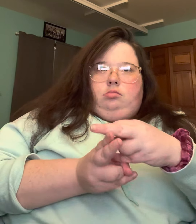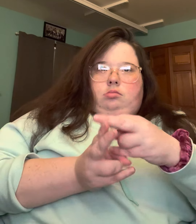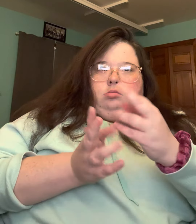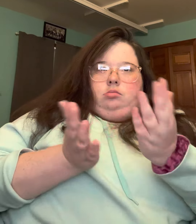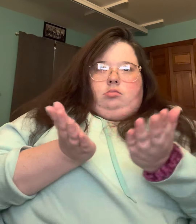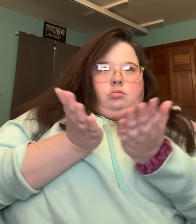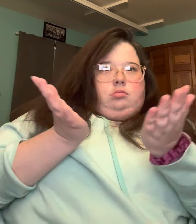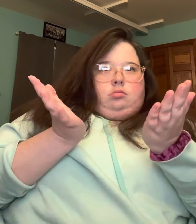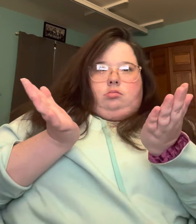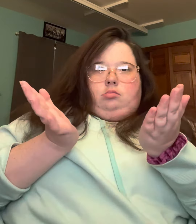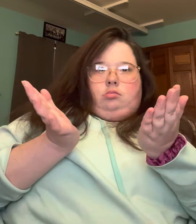what.